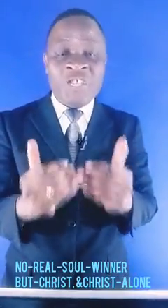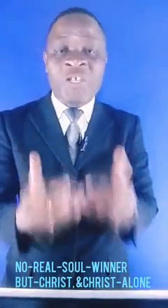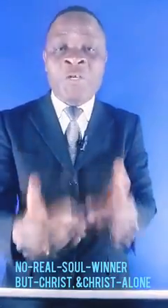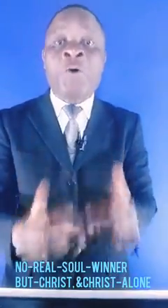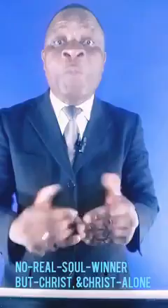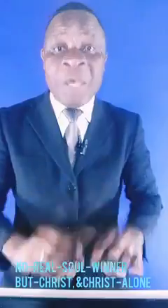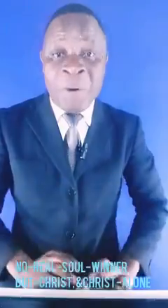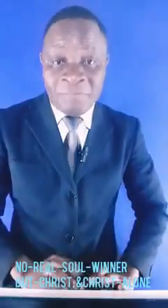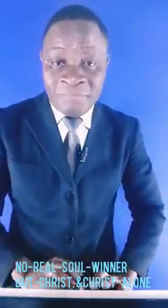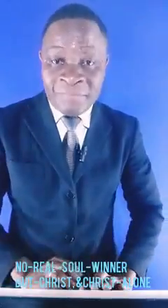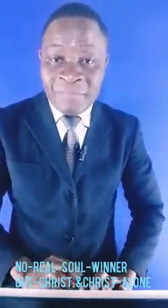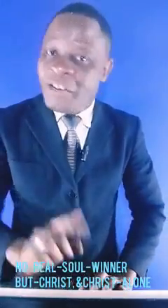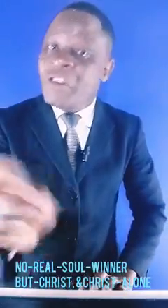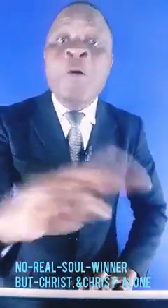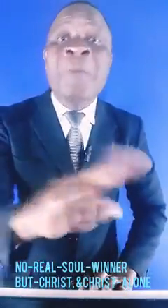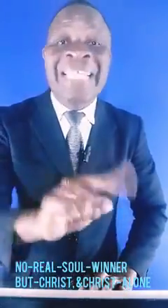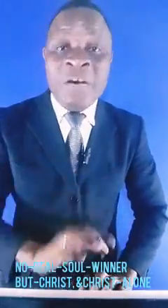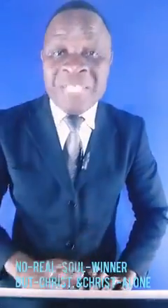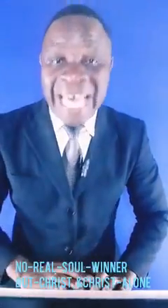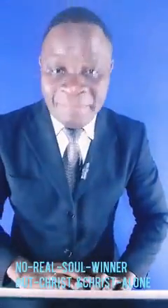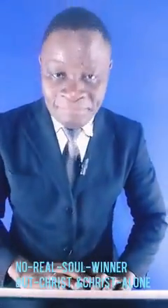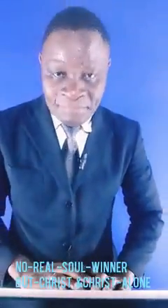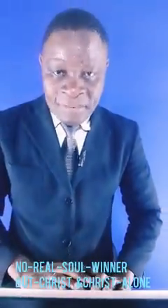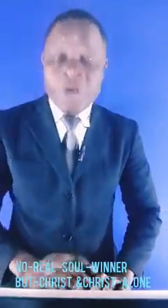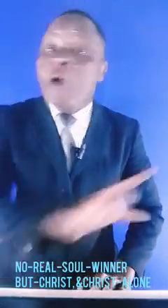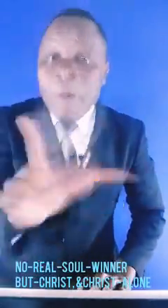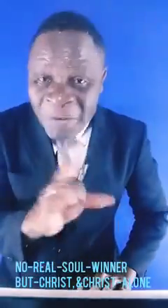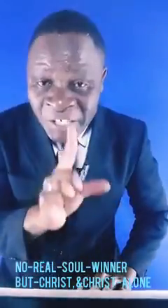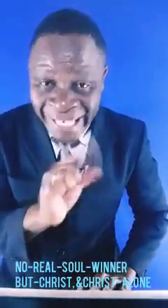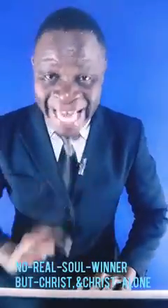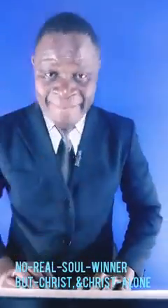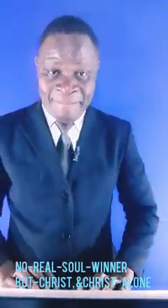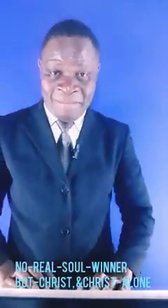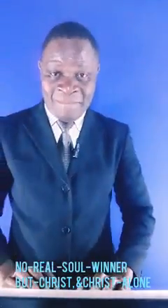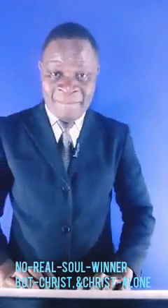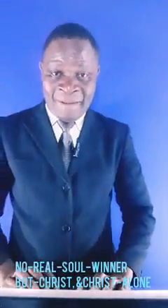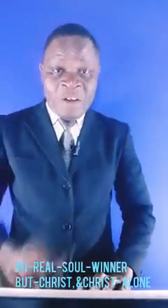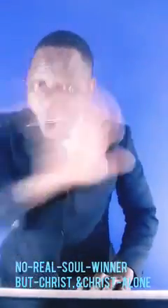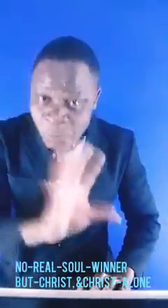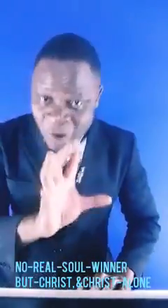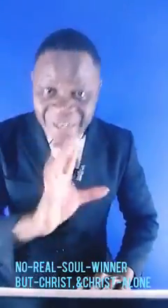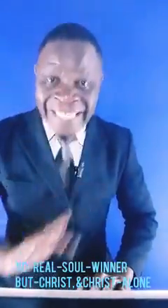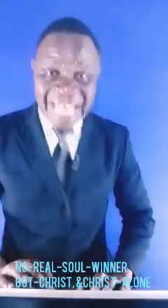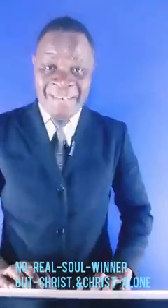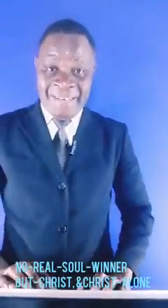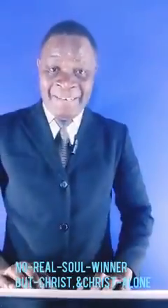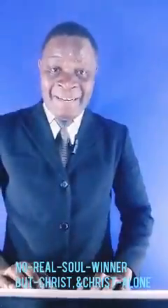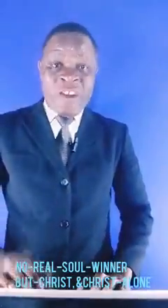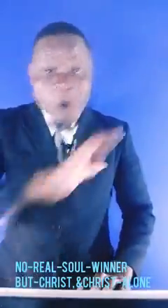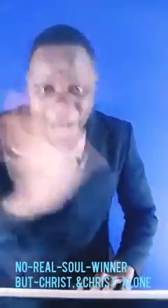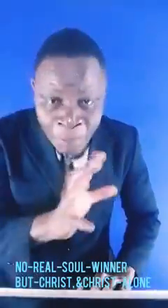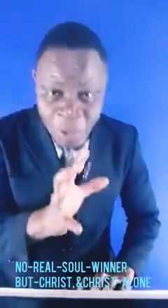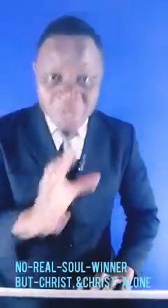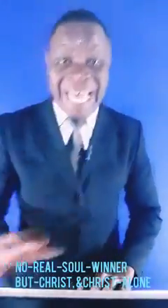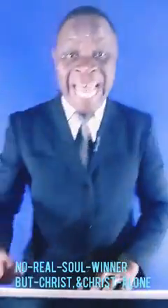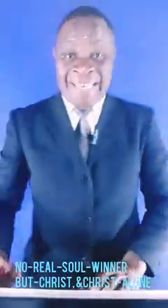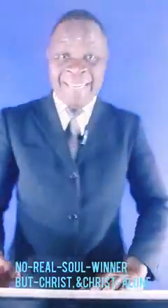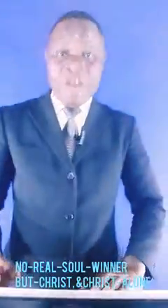not draw people, nobody else can. No preacher can. No prophet can. No apostle can.